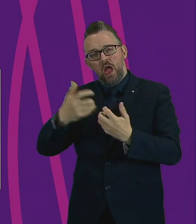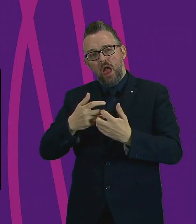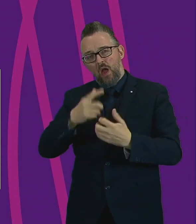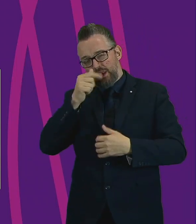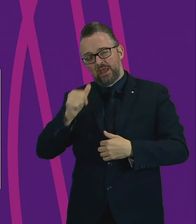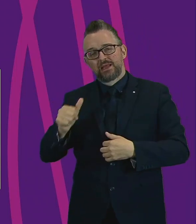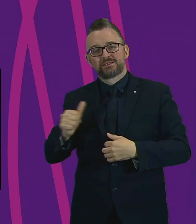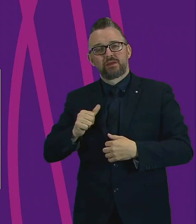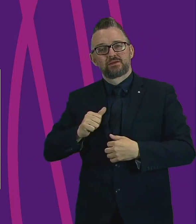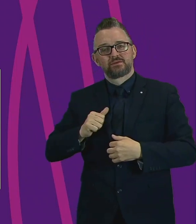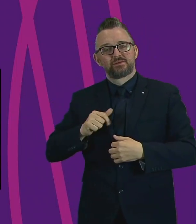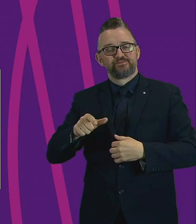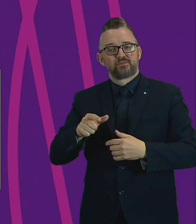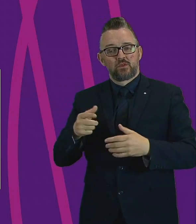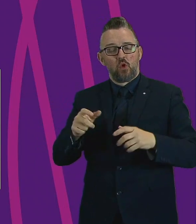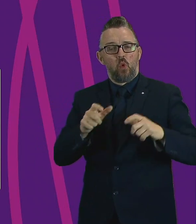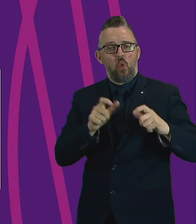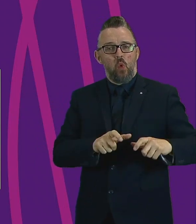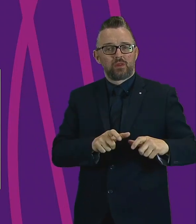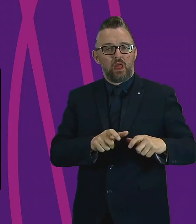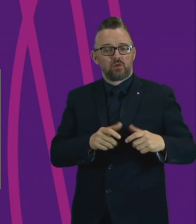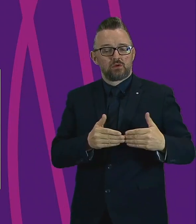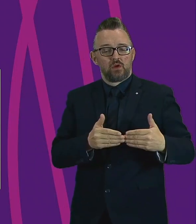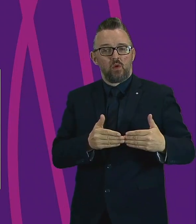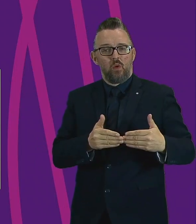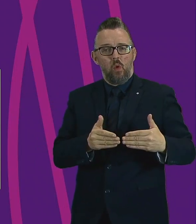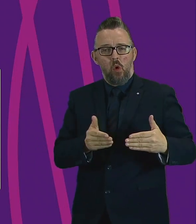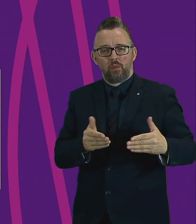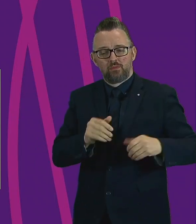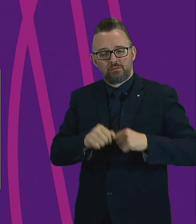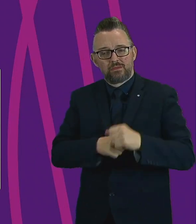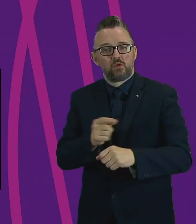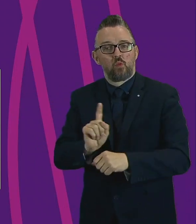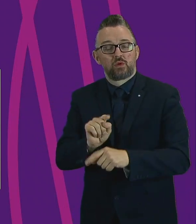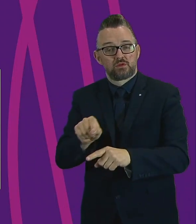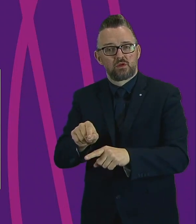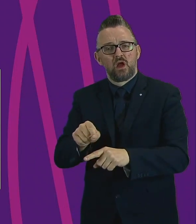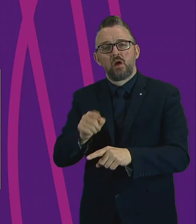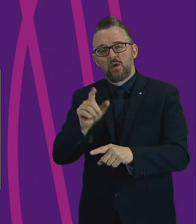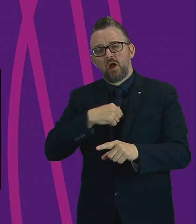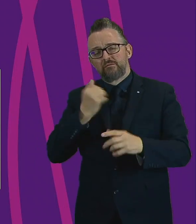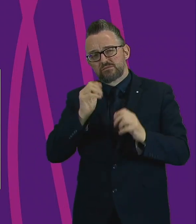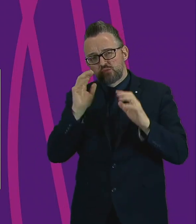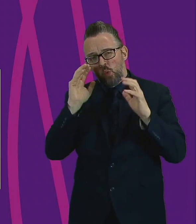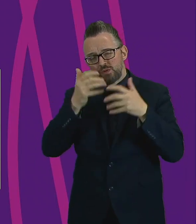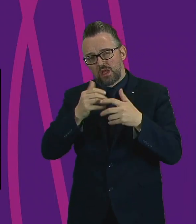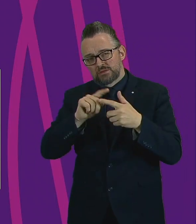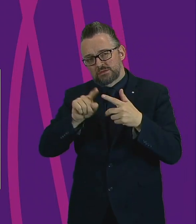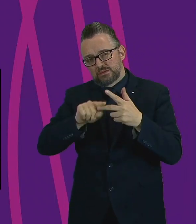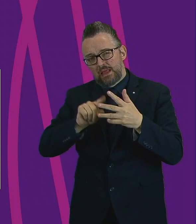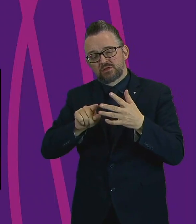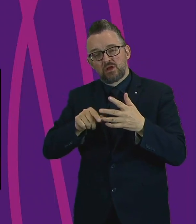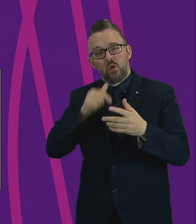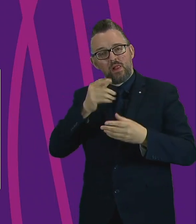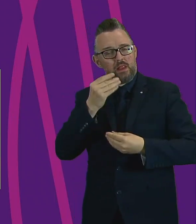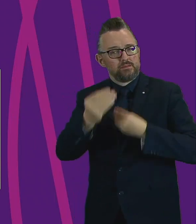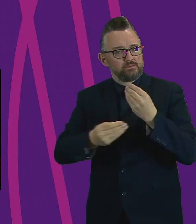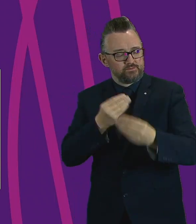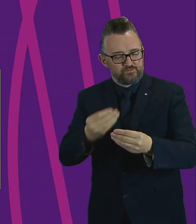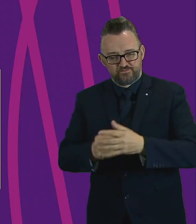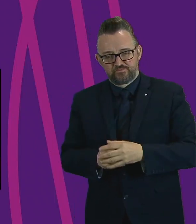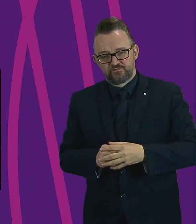phased approach to lockdown. And I would like to take the opportunity to highlight some of the areas concerned and have also been raised with myself.